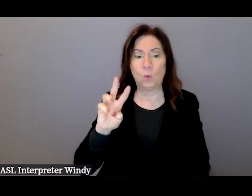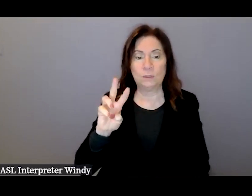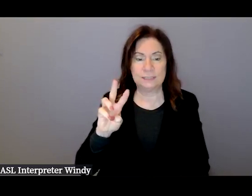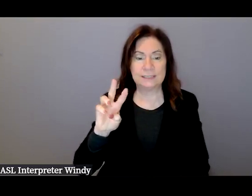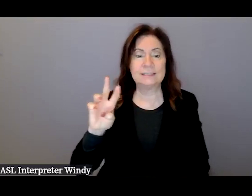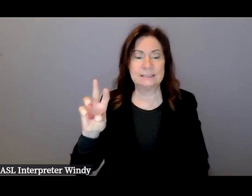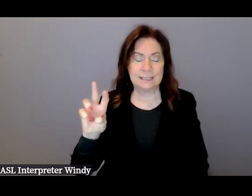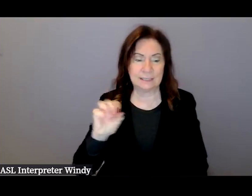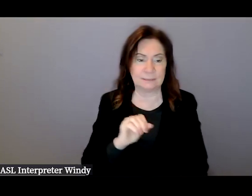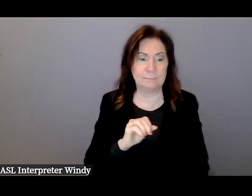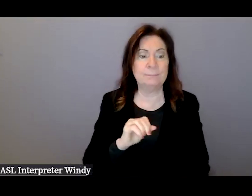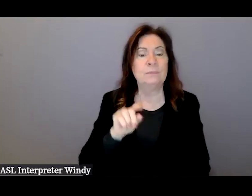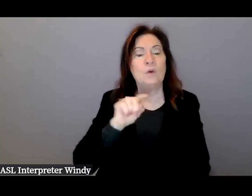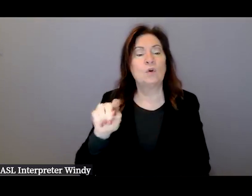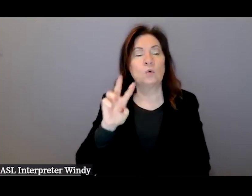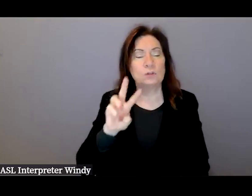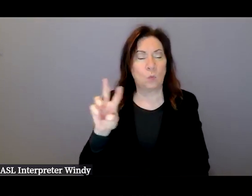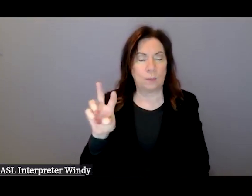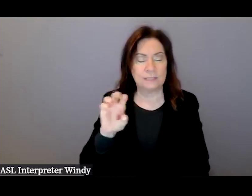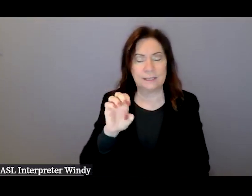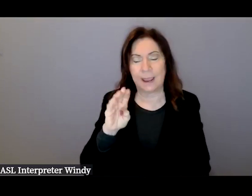828-255-3066 or visiting